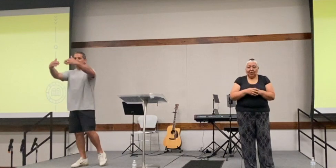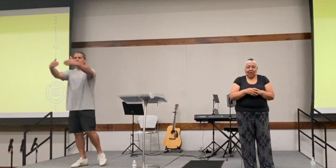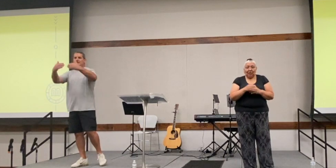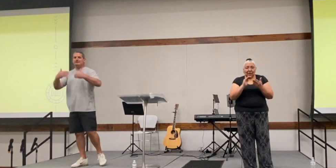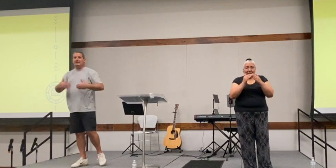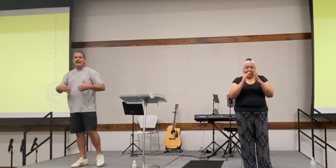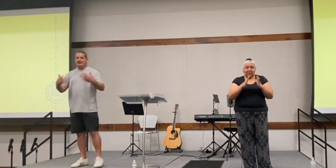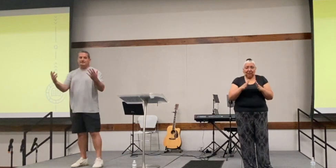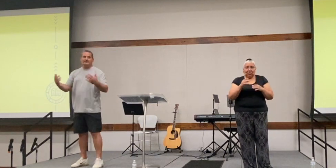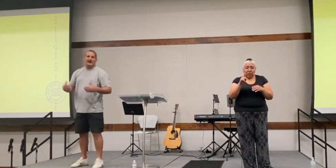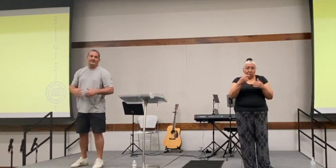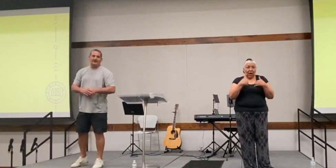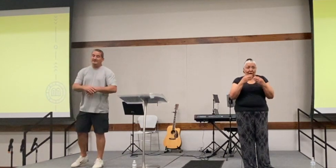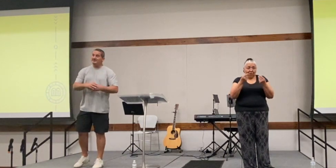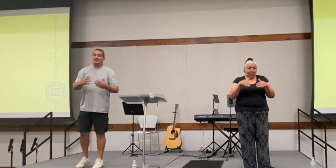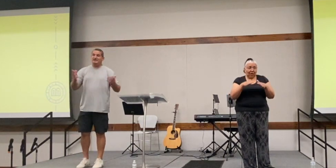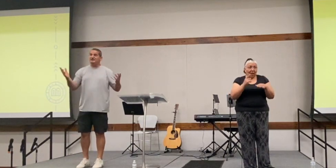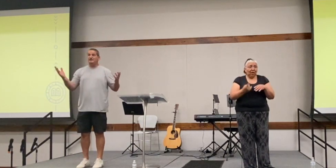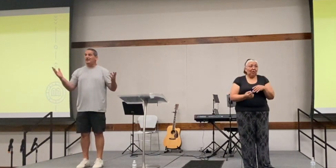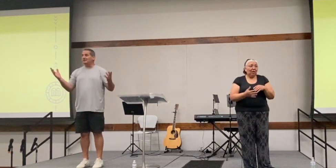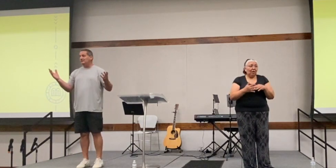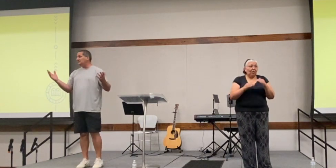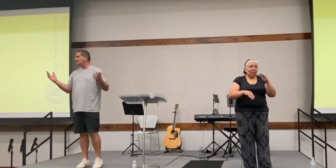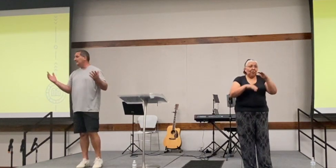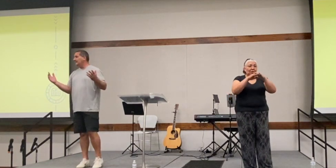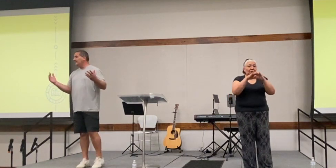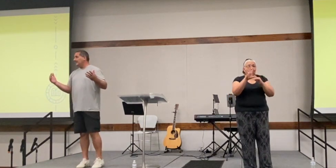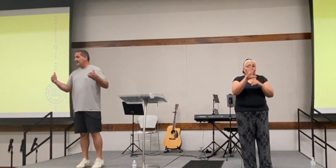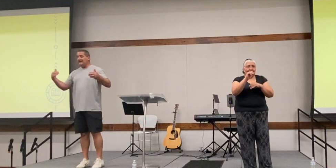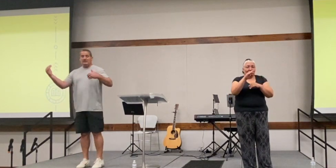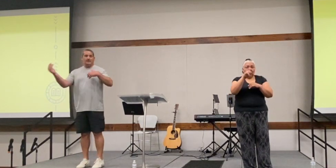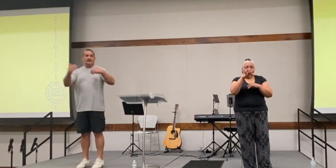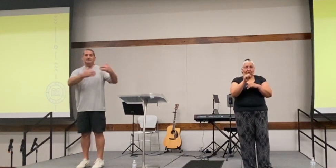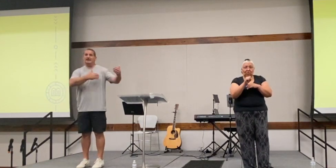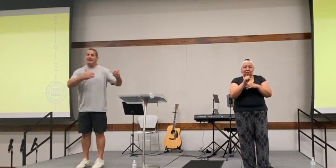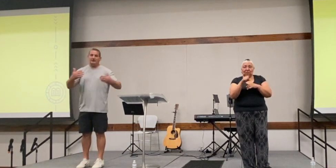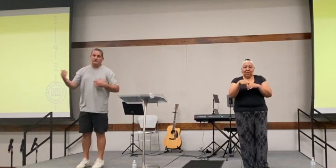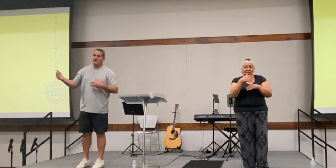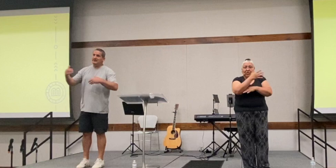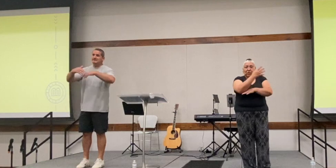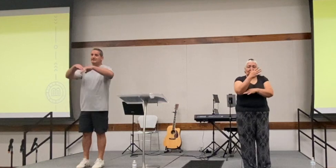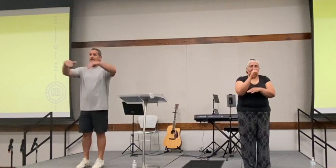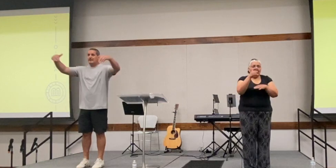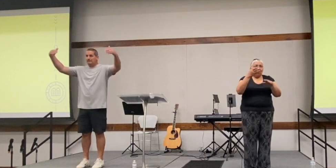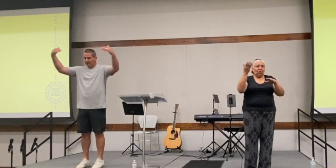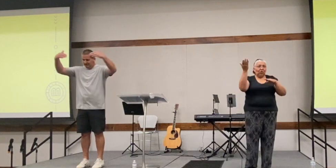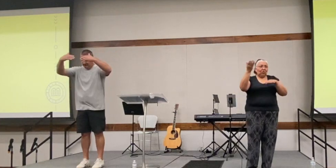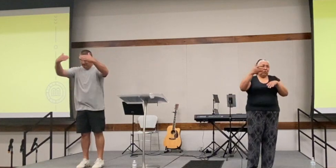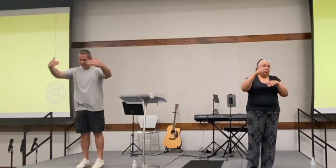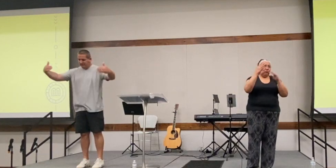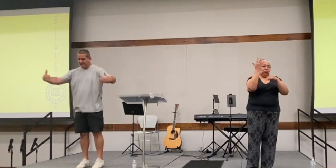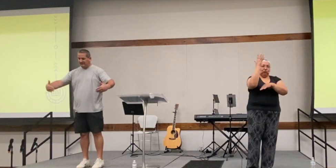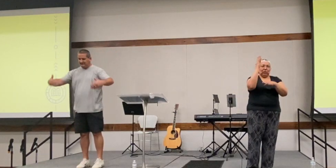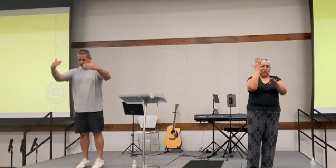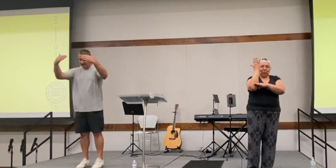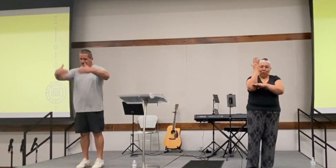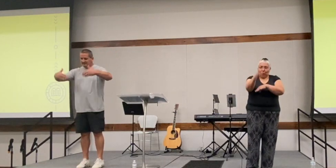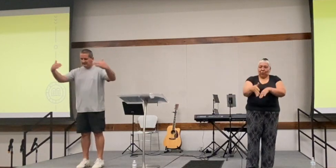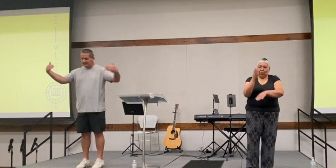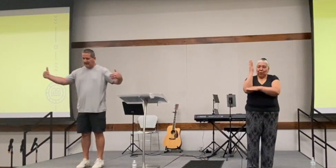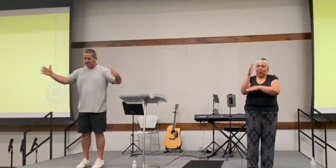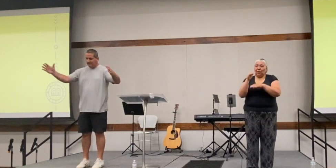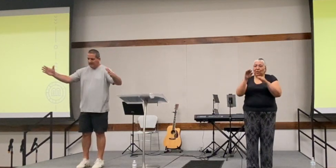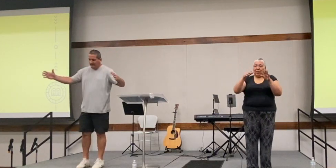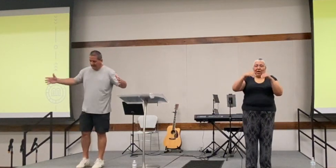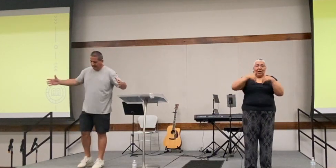citizen, you get land up to 5 acres, and this is just jungle. And they had to go in there and tear down trees and build. So they built off, they cut